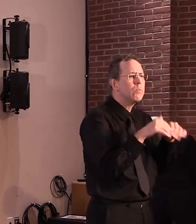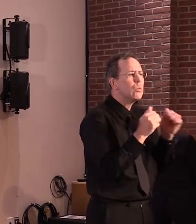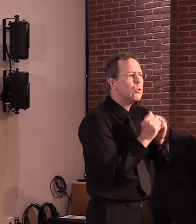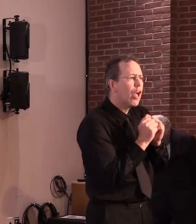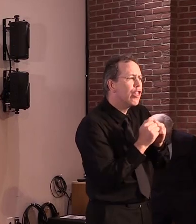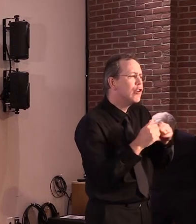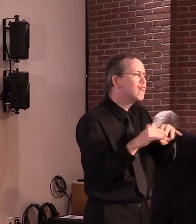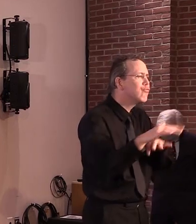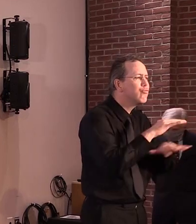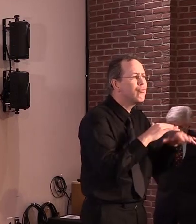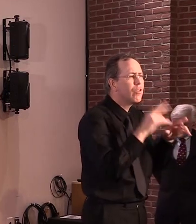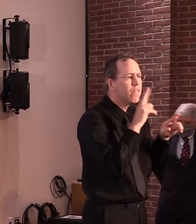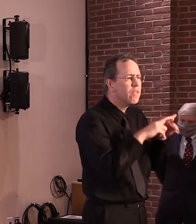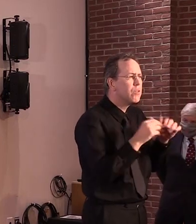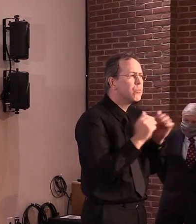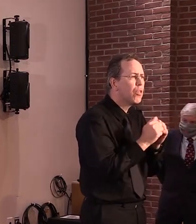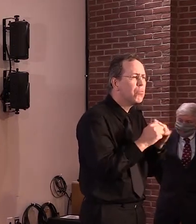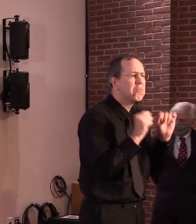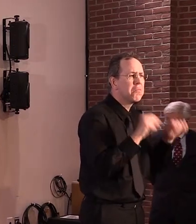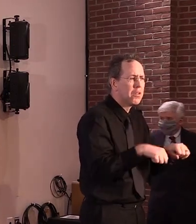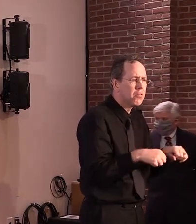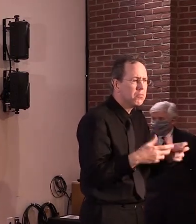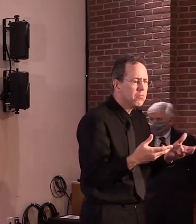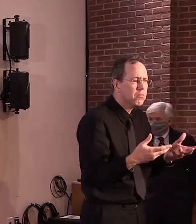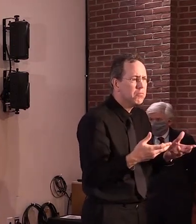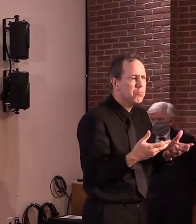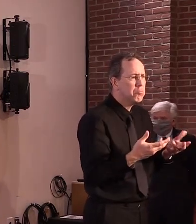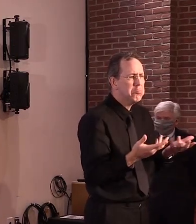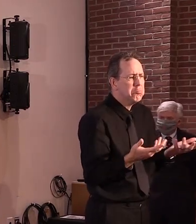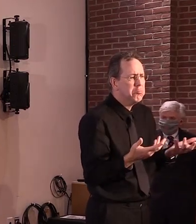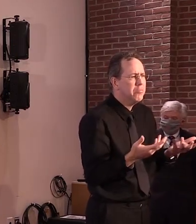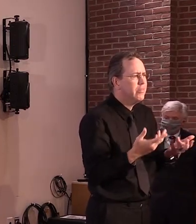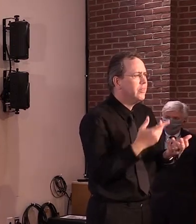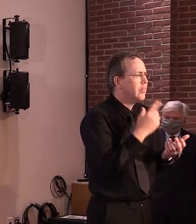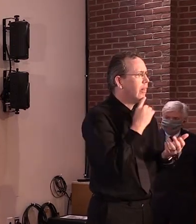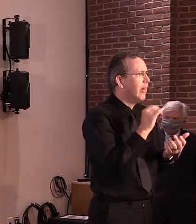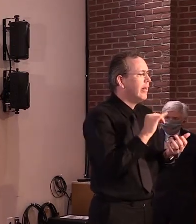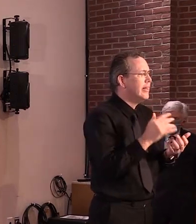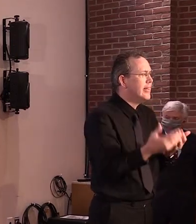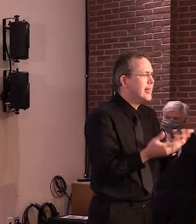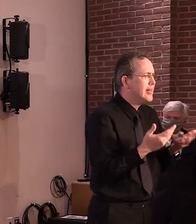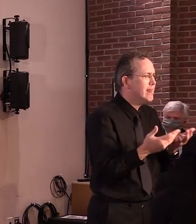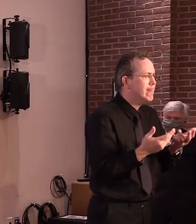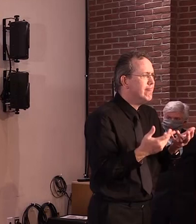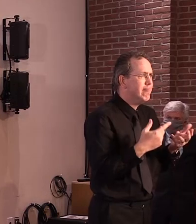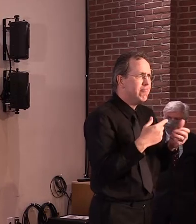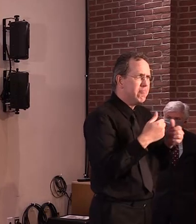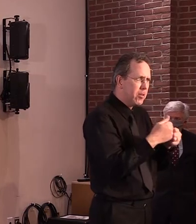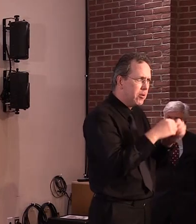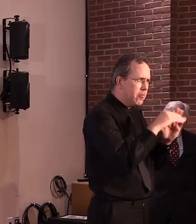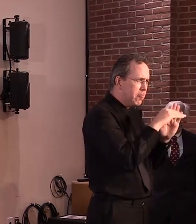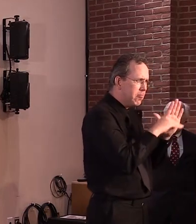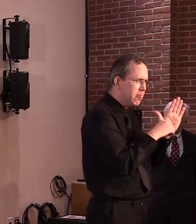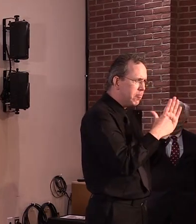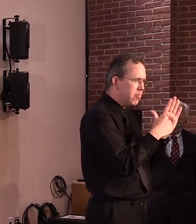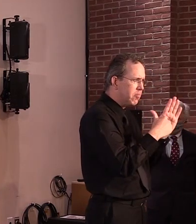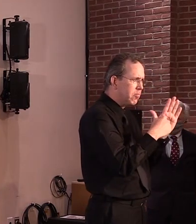family over, I don't think that would be in the guidance currently to say that they could not do